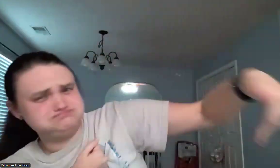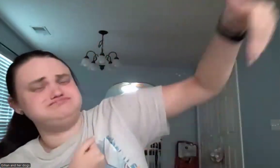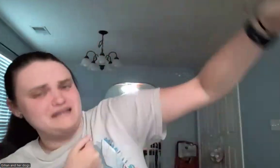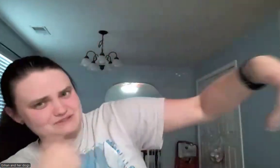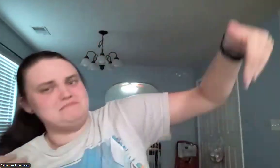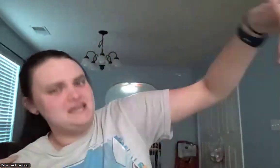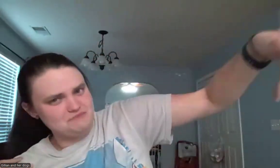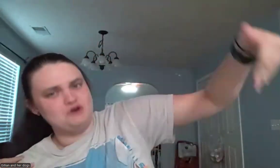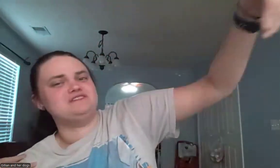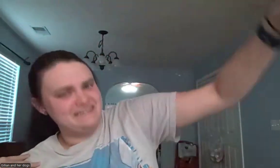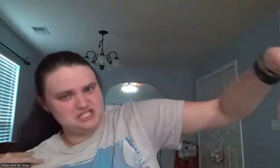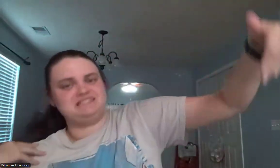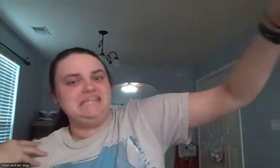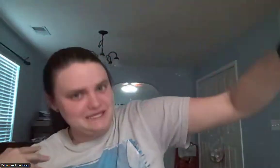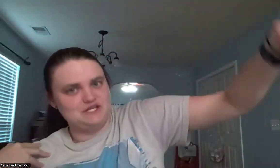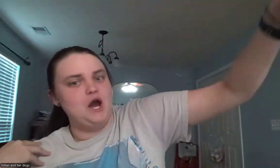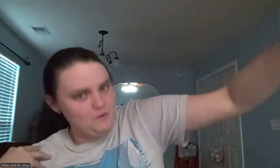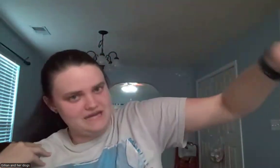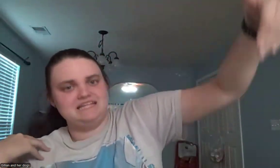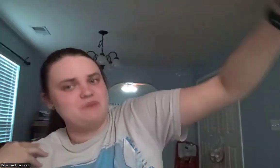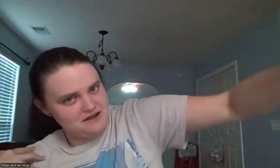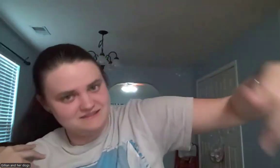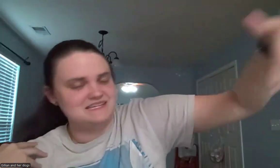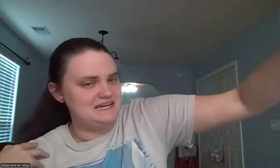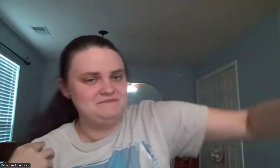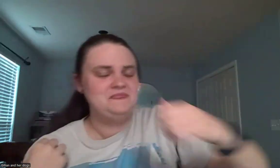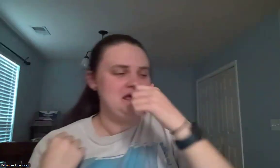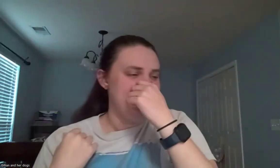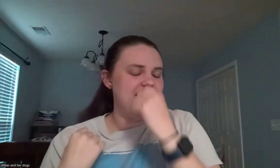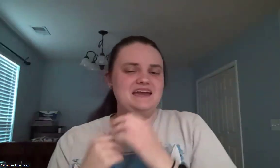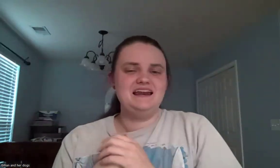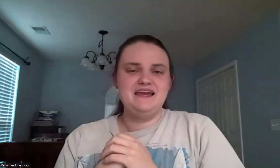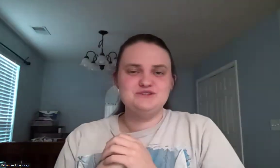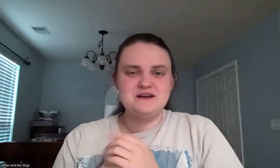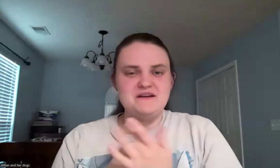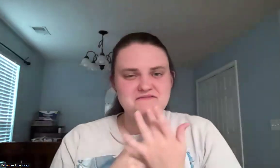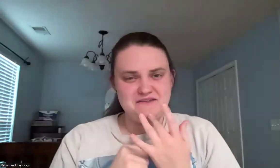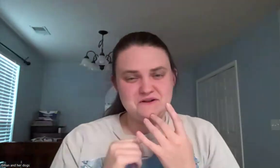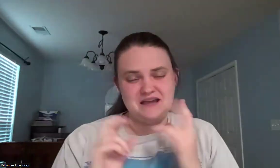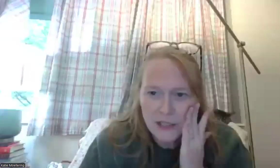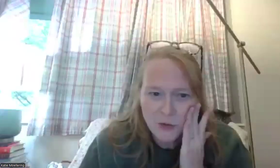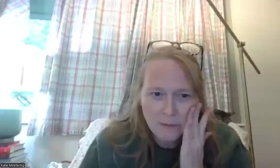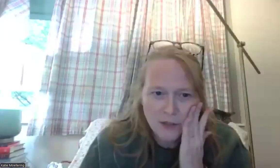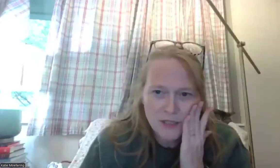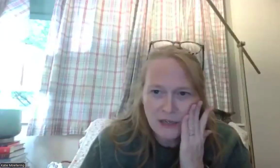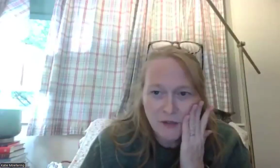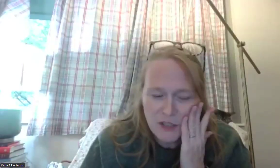And he was like making the motion like he just keeps going and it's bouncing. And it was one of my favorite. Meanwhile, his grandmother was like